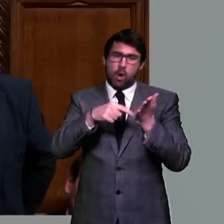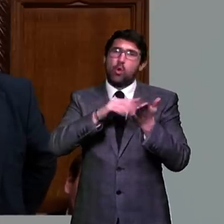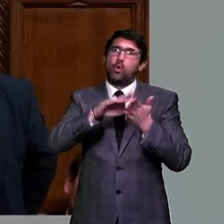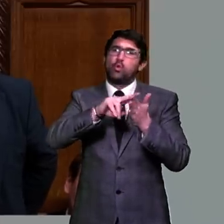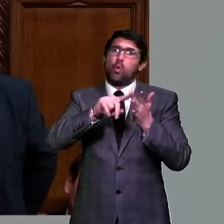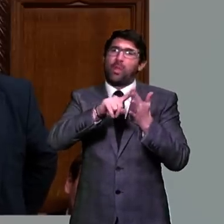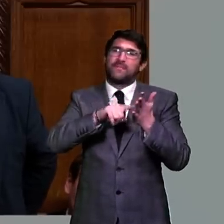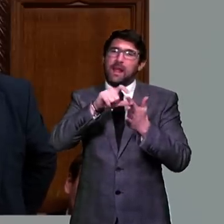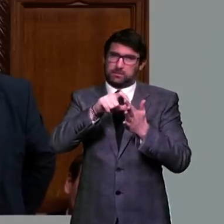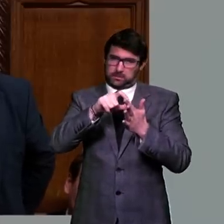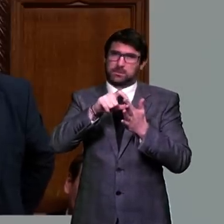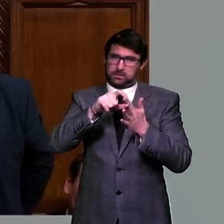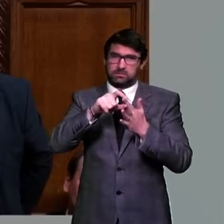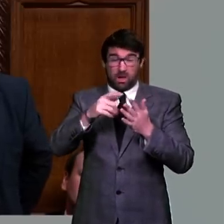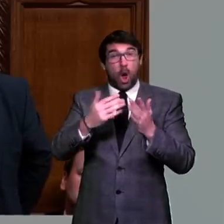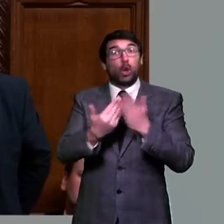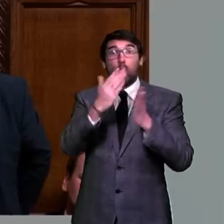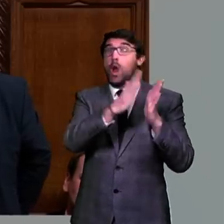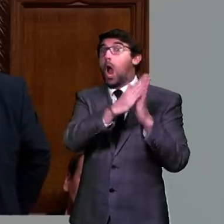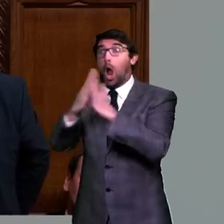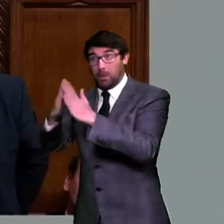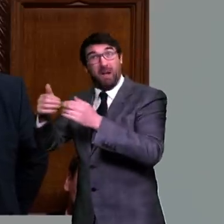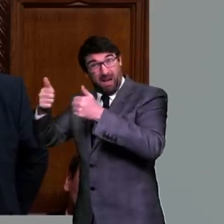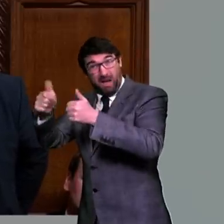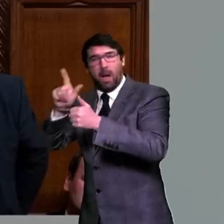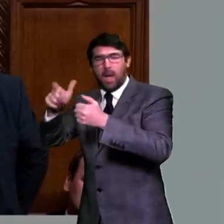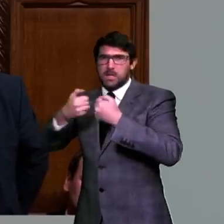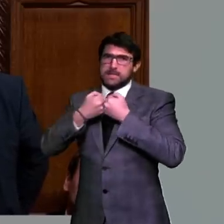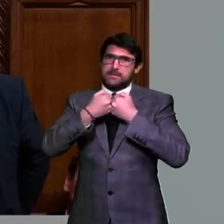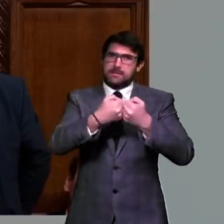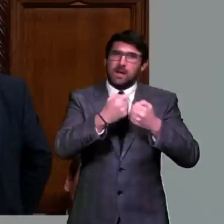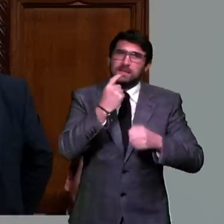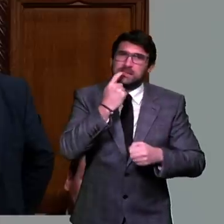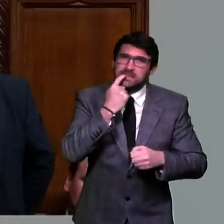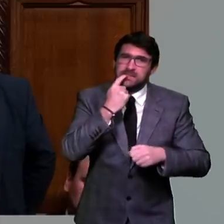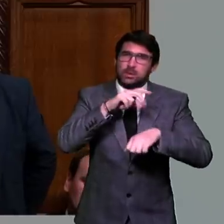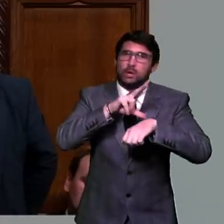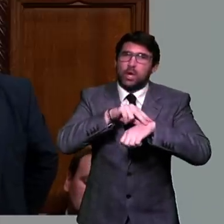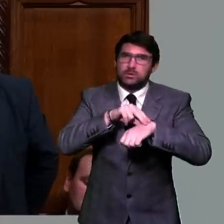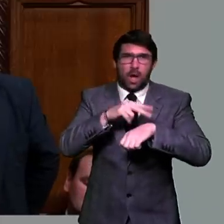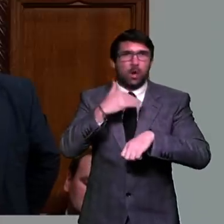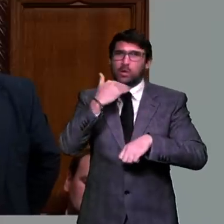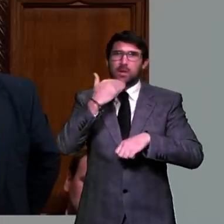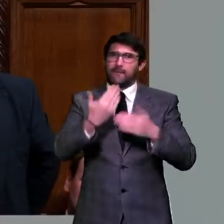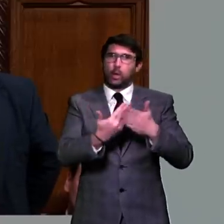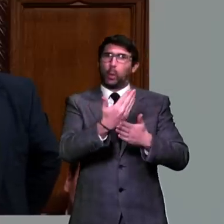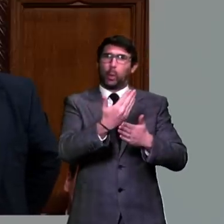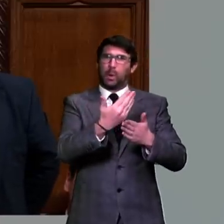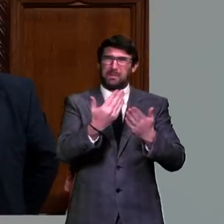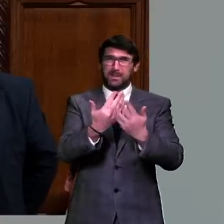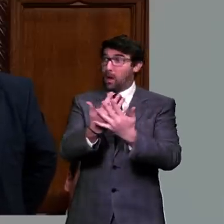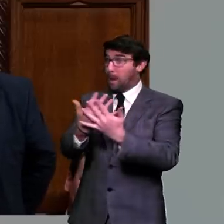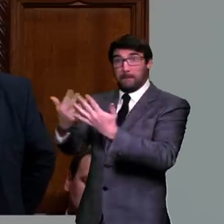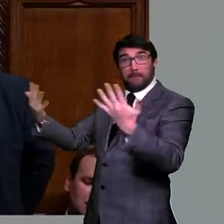and dentist appointments. Would my right honourable friend, the Prime Minister, agree with me that more needs to be done in the planning process to make sure that when we